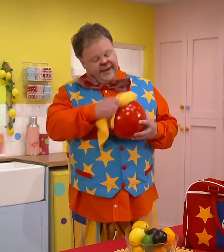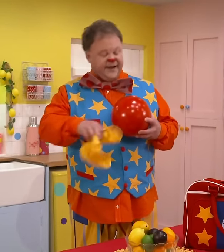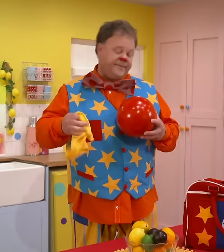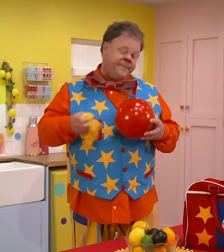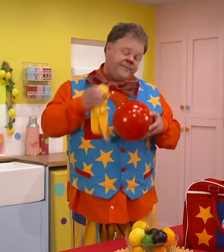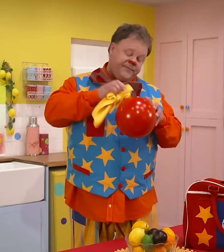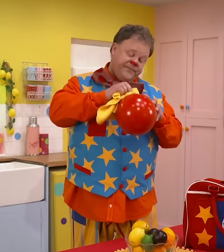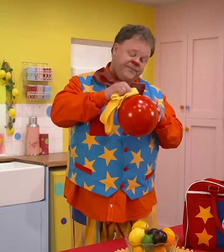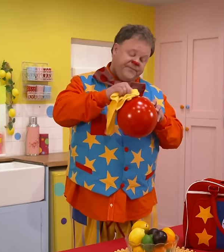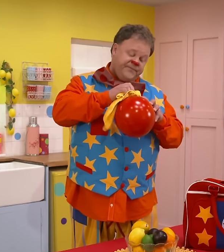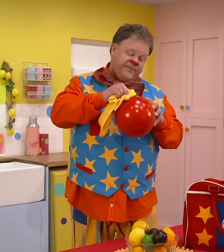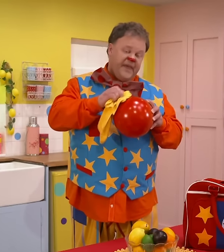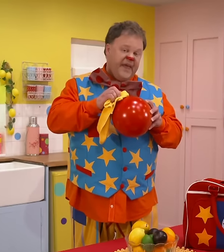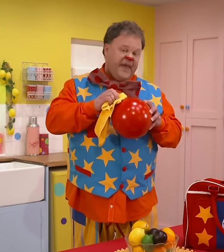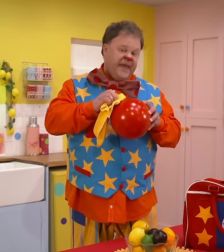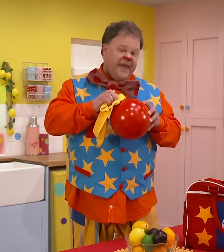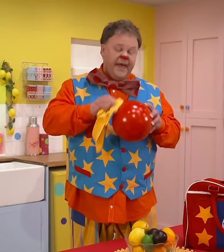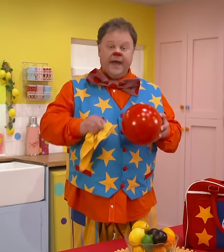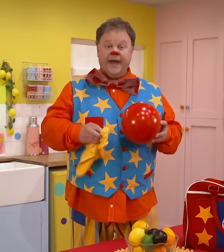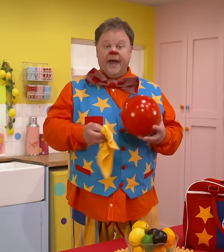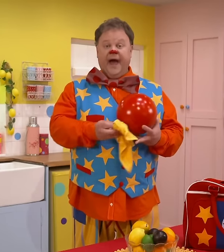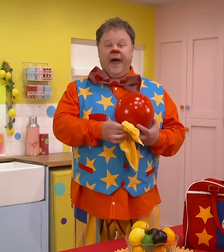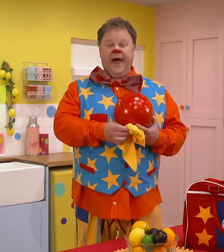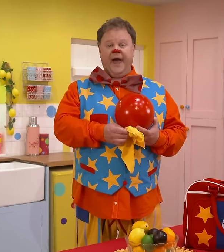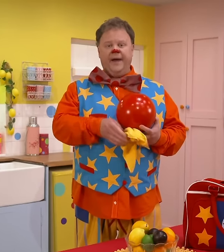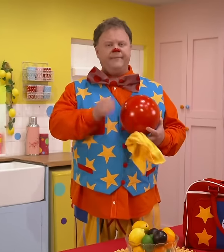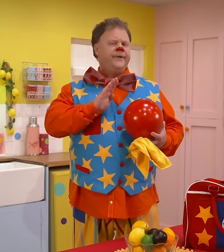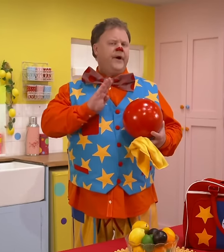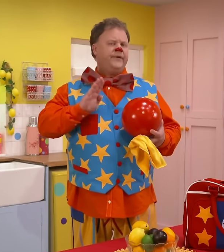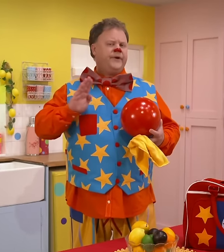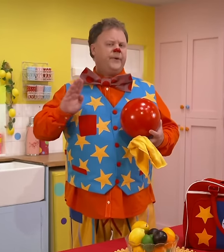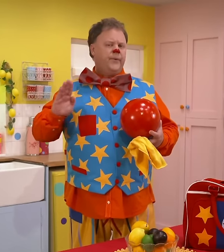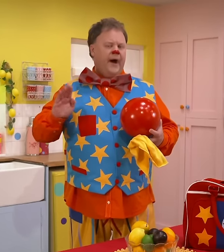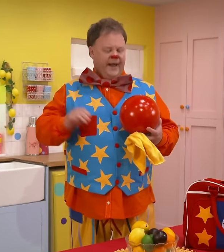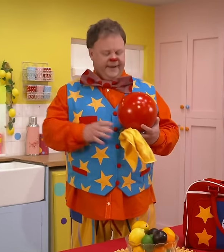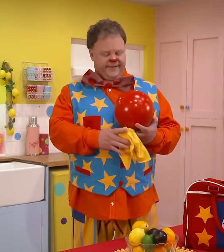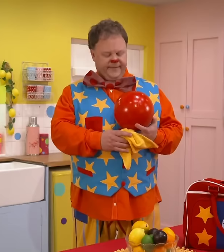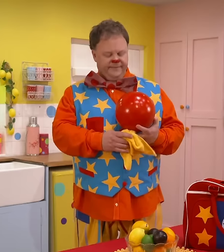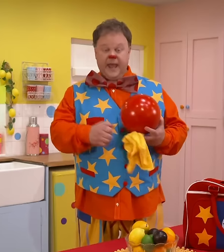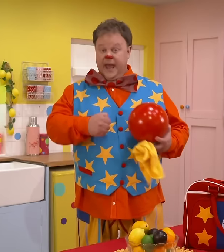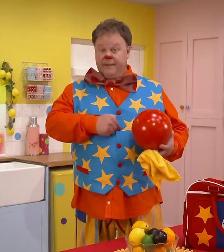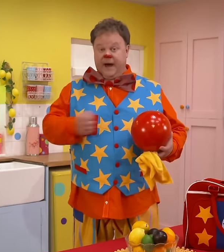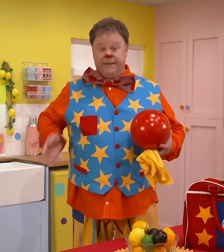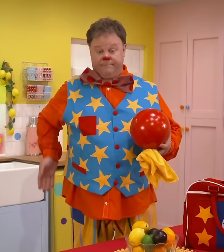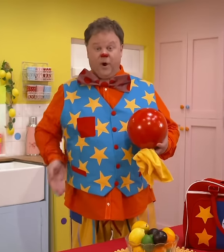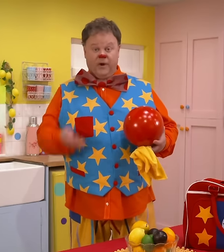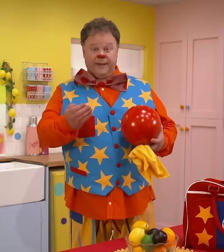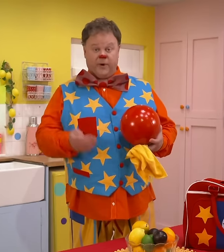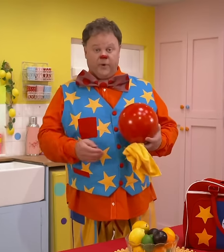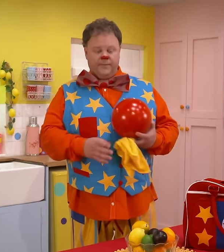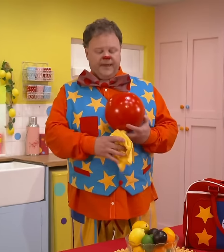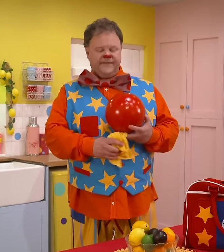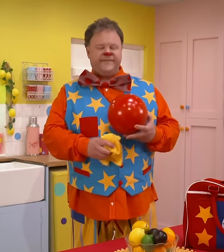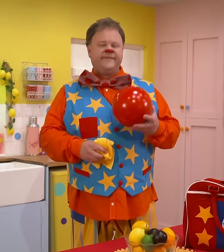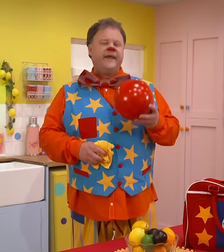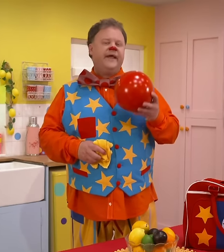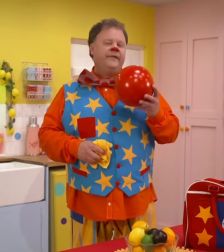Are you ready to go bowling, Mr. Tumble? Not quite. My bowling ball is still